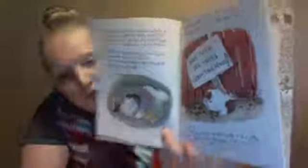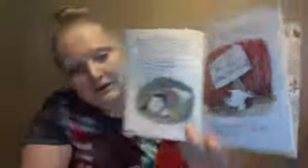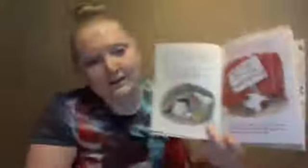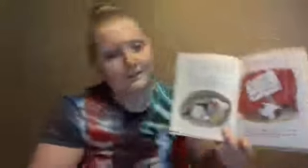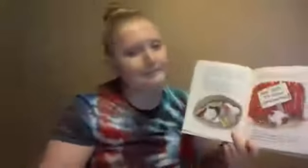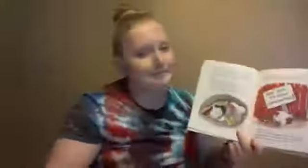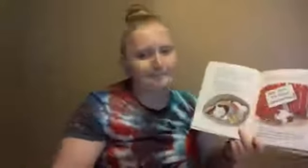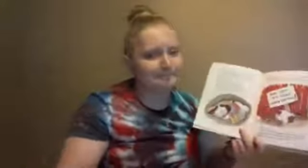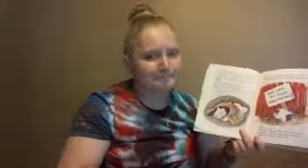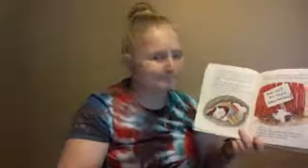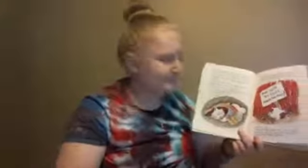rules?